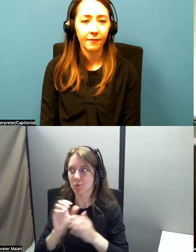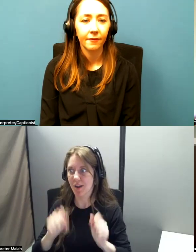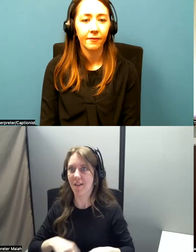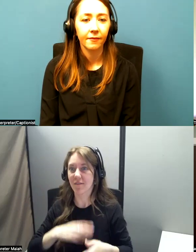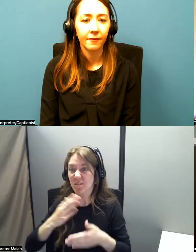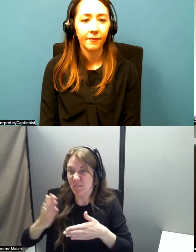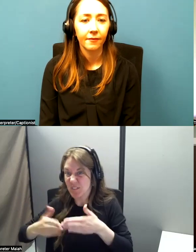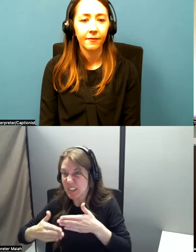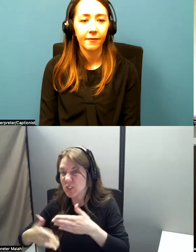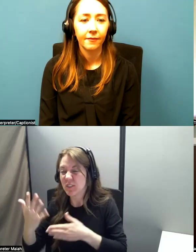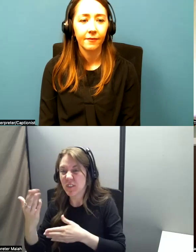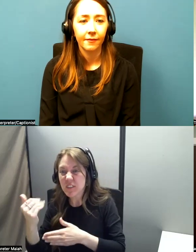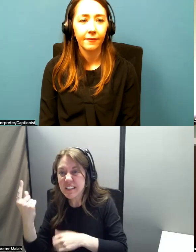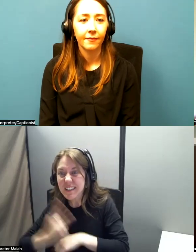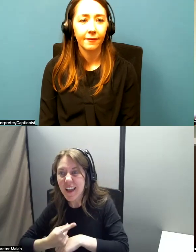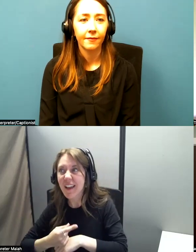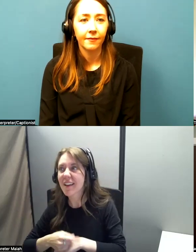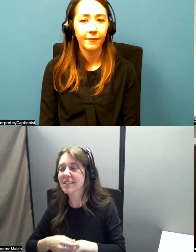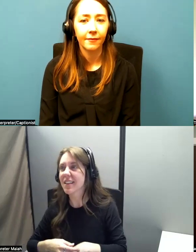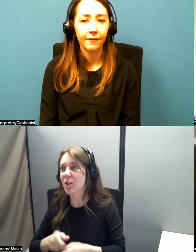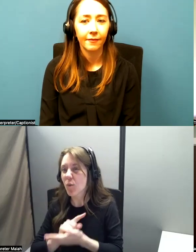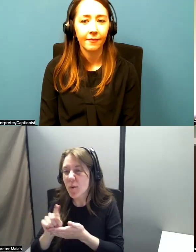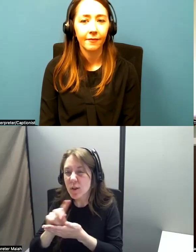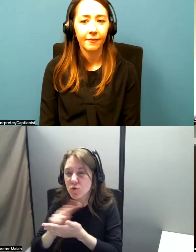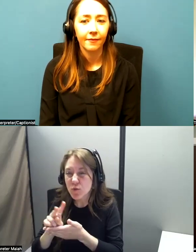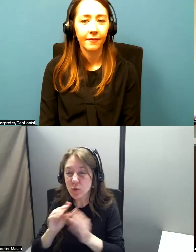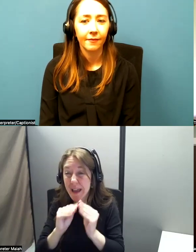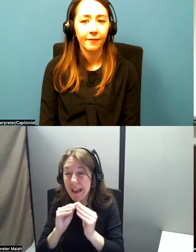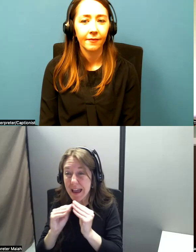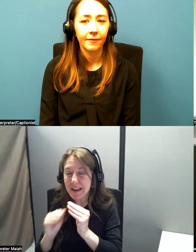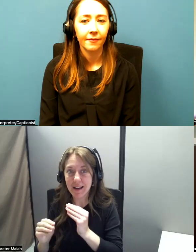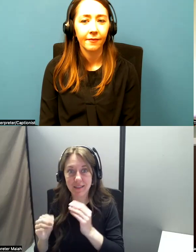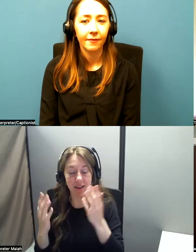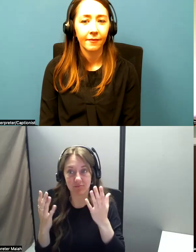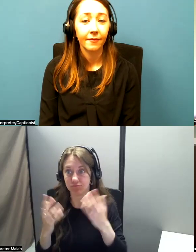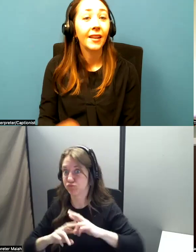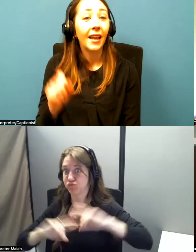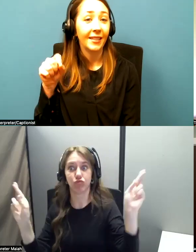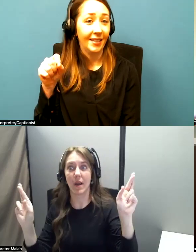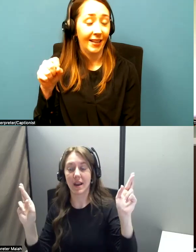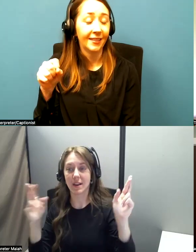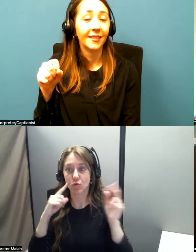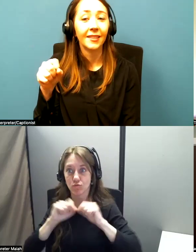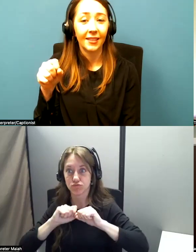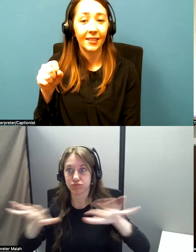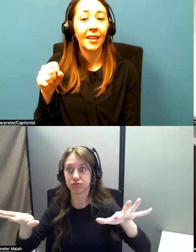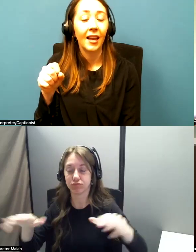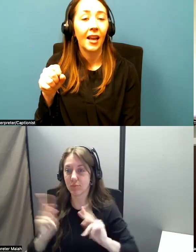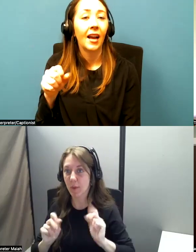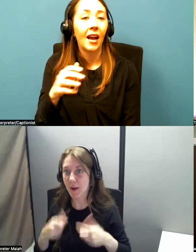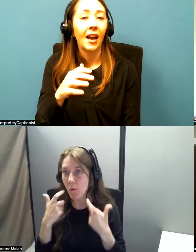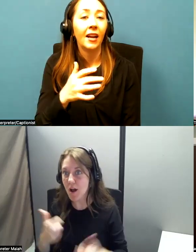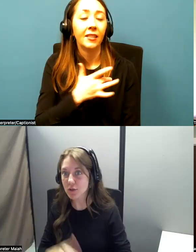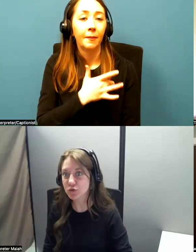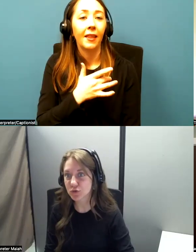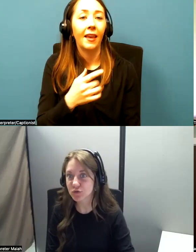take 1 or 2 weeks to edit, and boom, it's out for everybody to watch. Yes, yes. I say a lot of the time